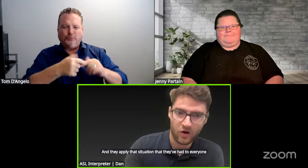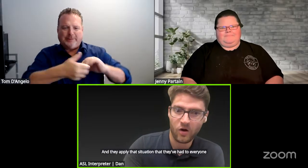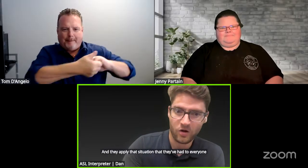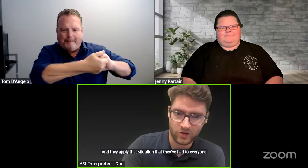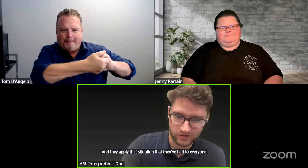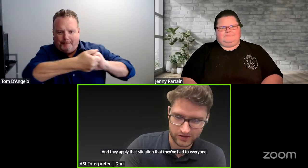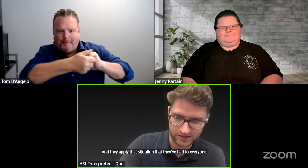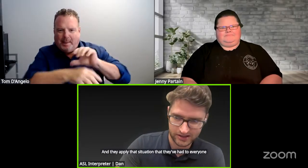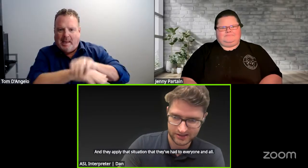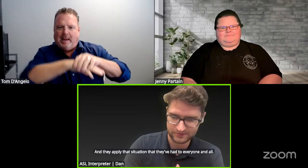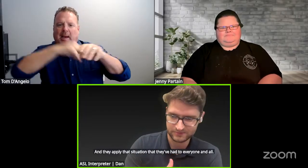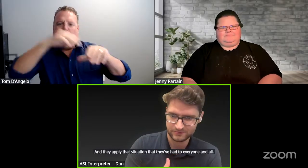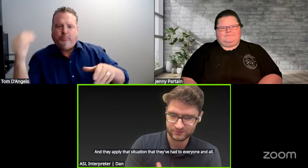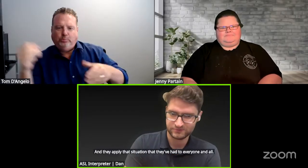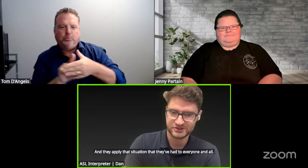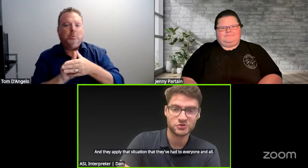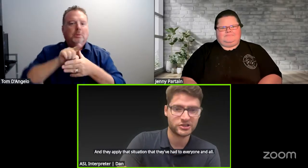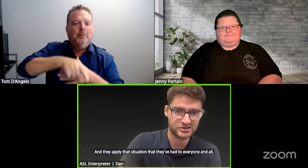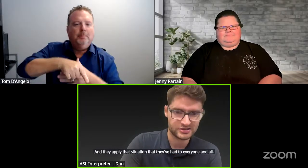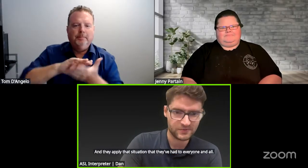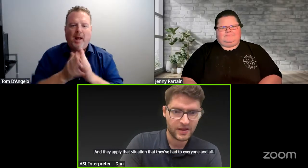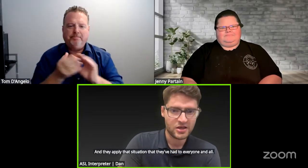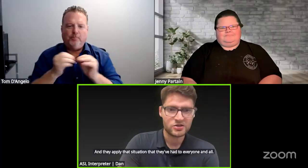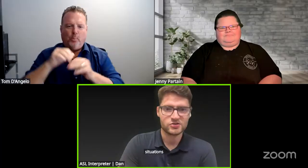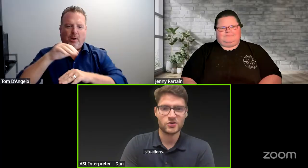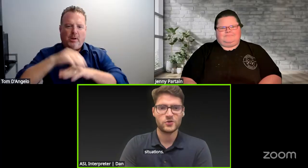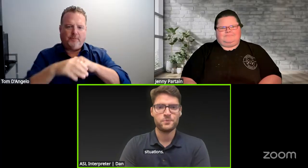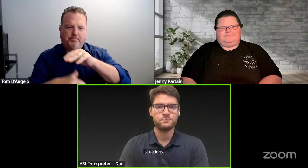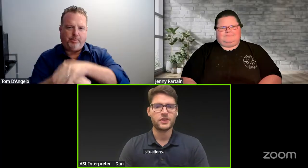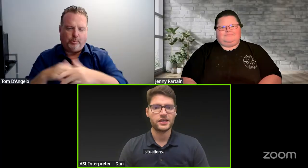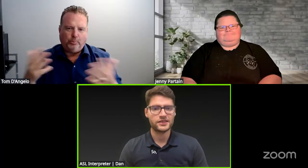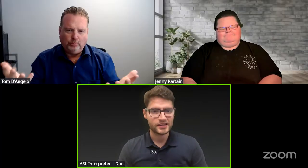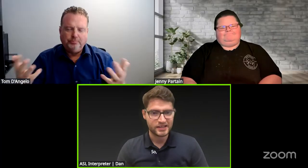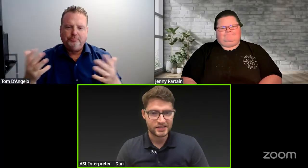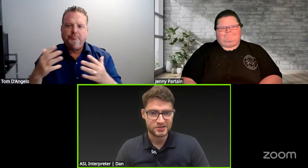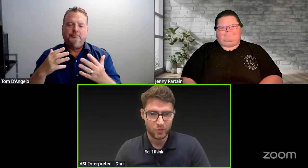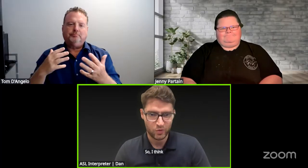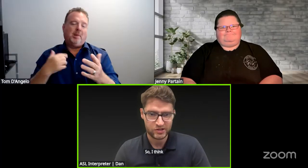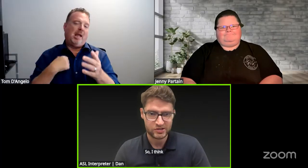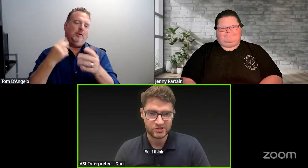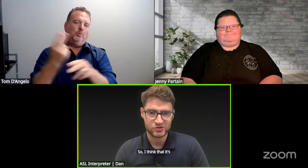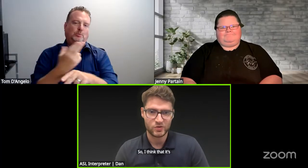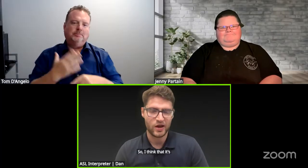and all situations. So I think that